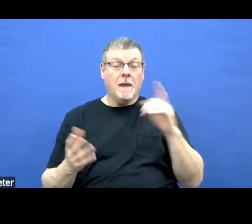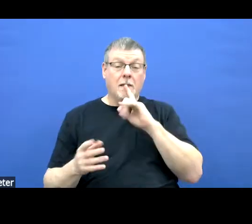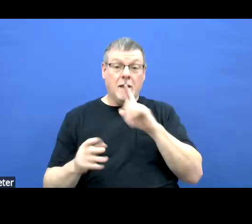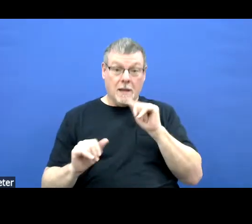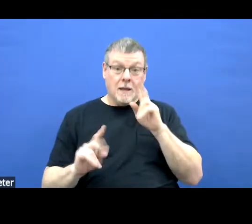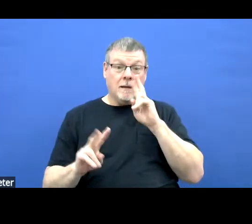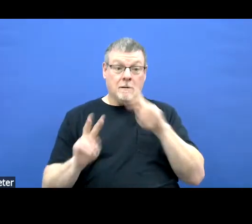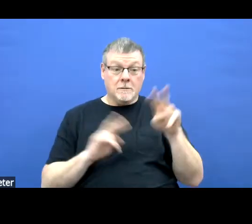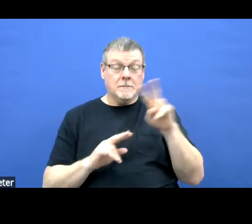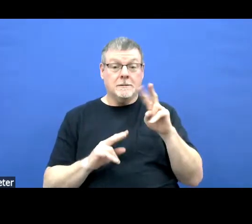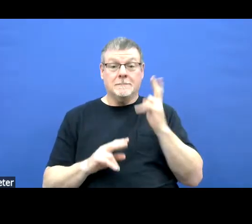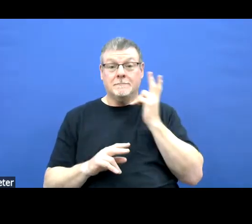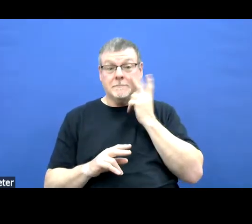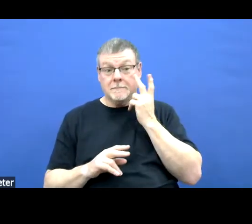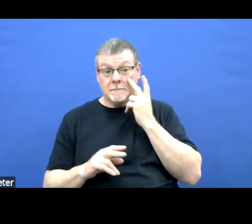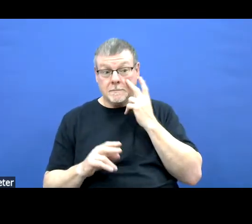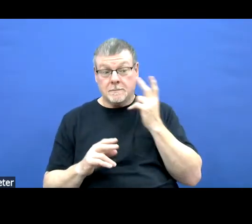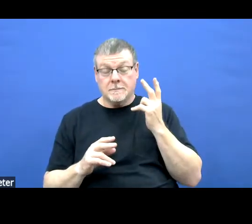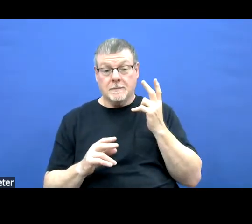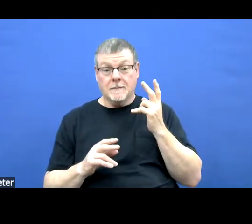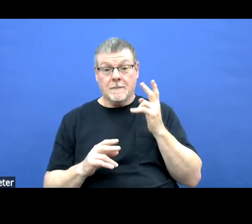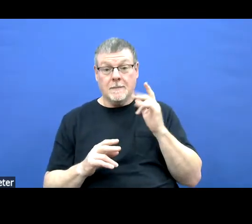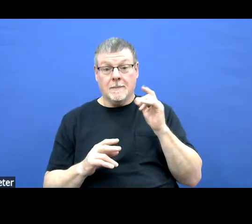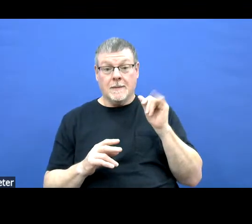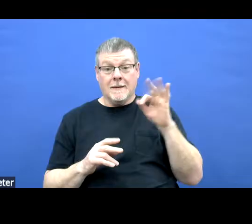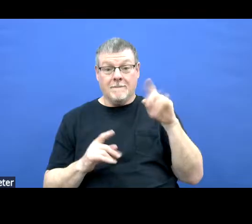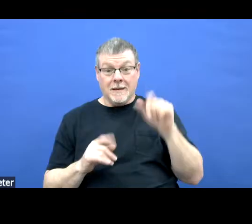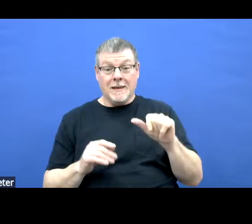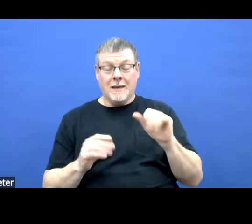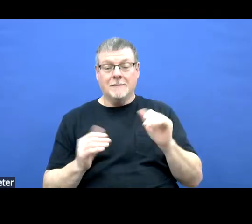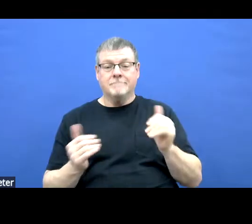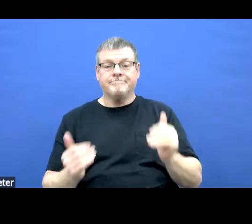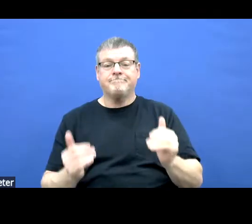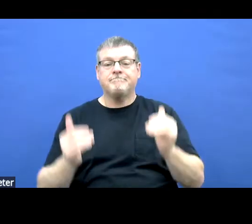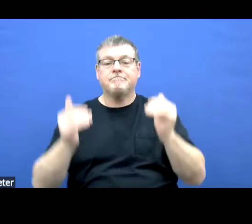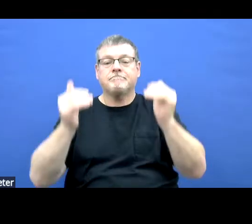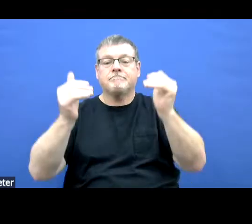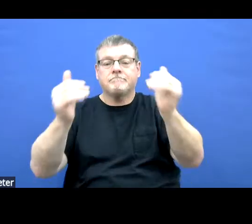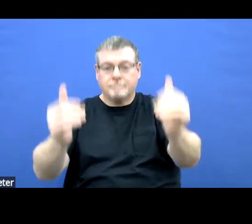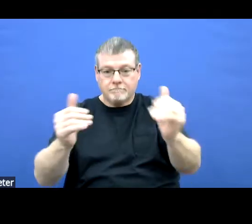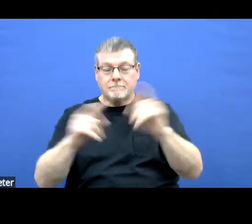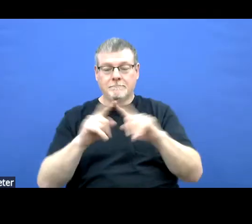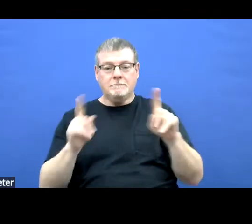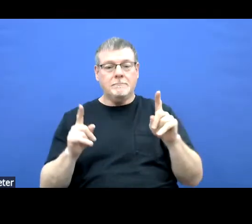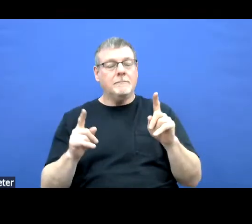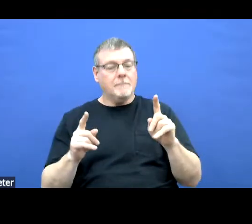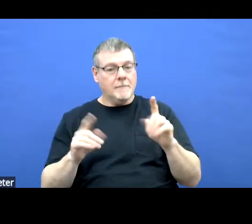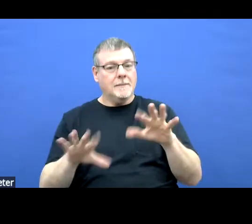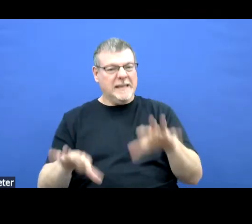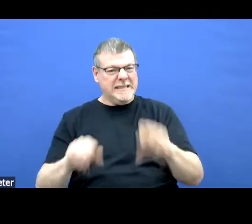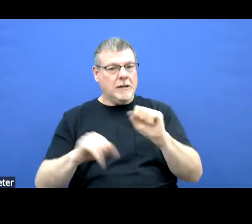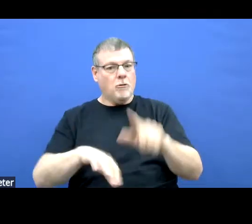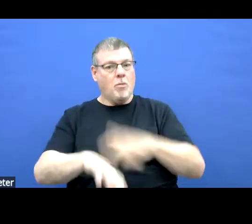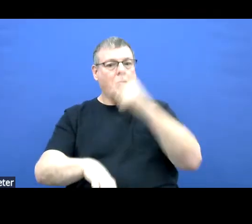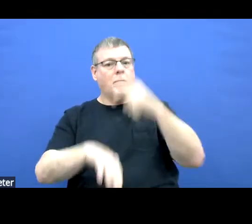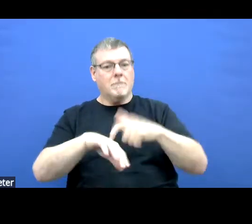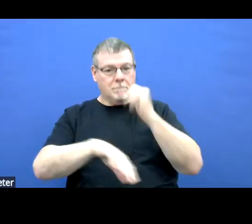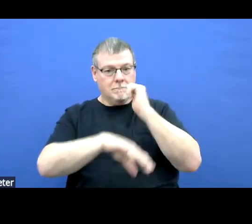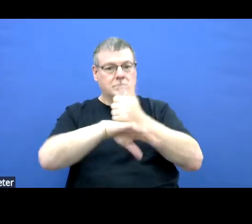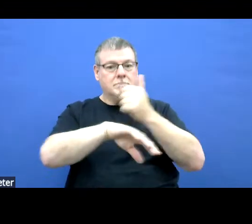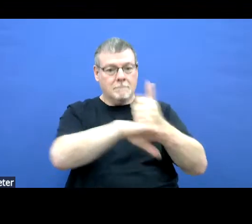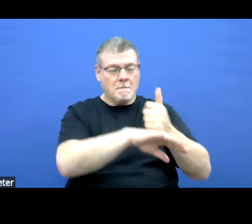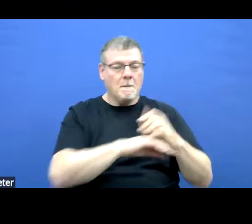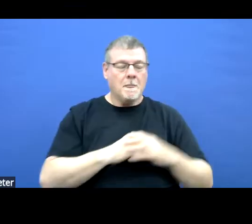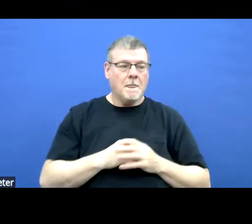it's coming, we'll see if they can push the displays further back, although a lot of them takes a long time to set up. There are some that